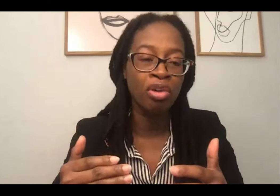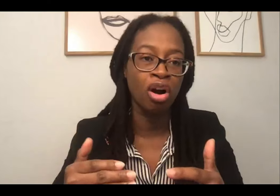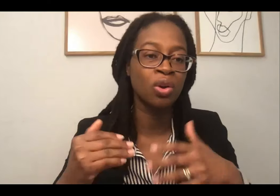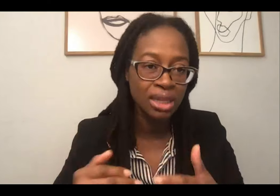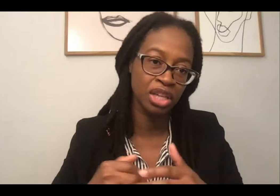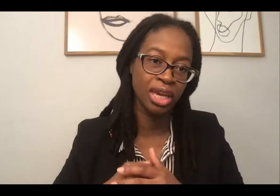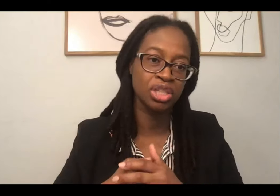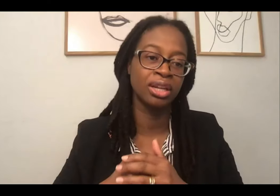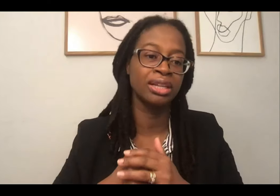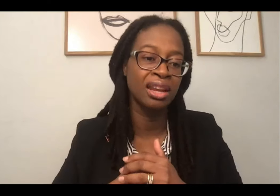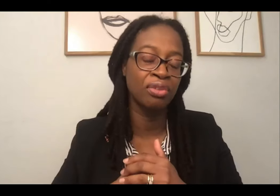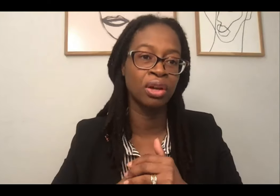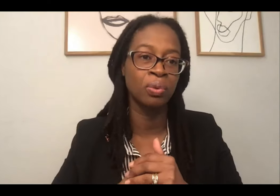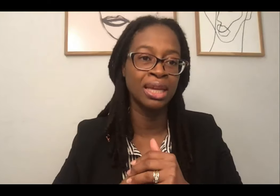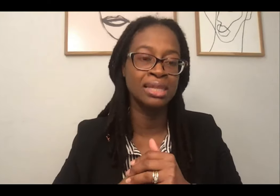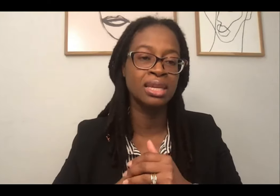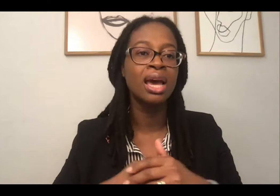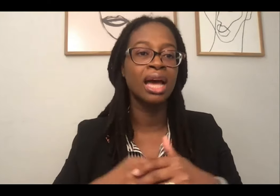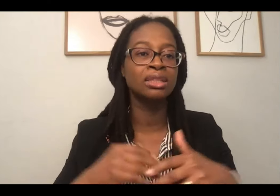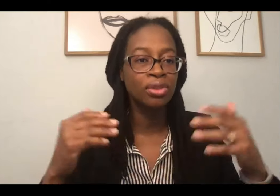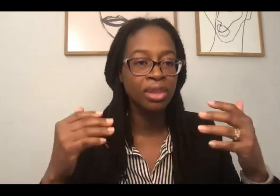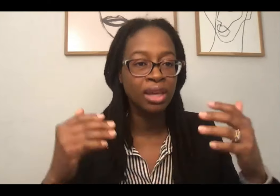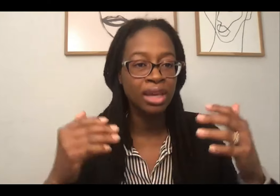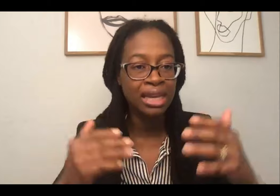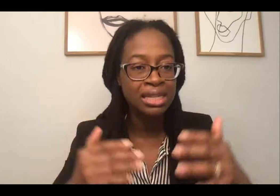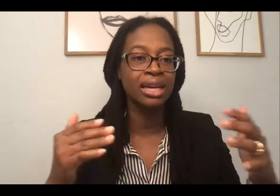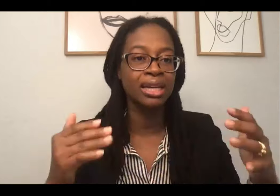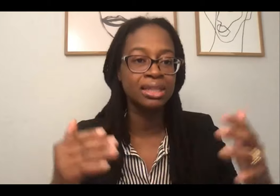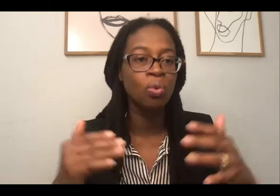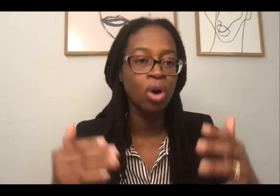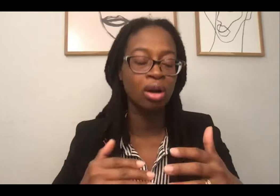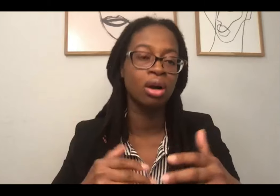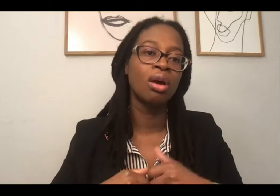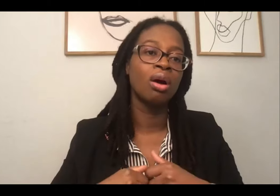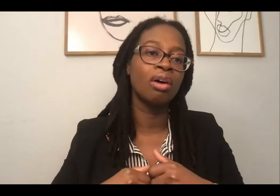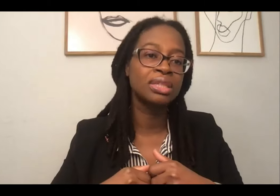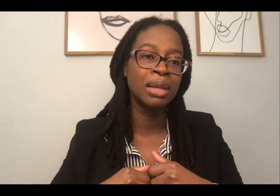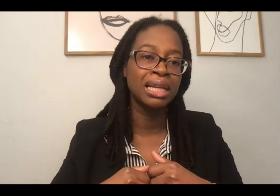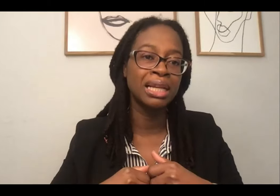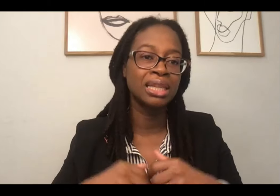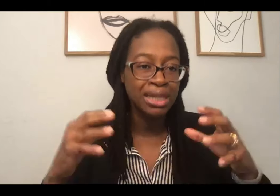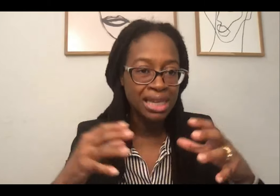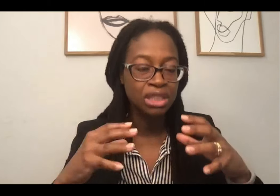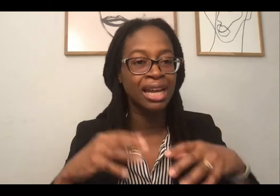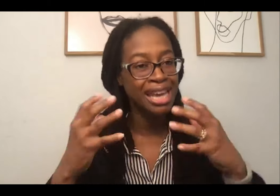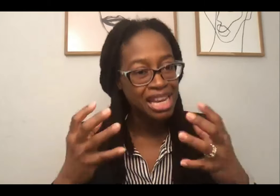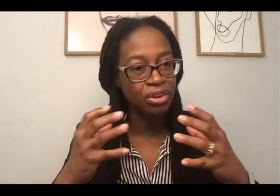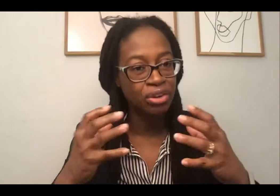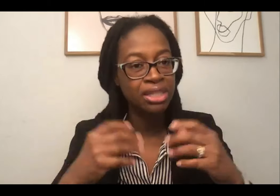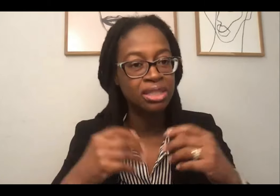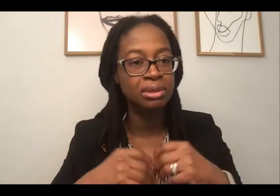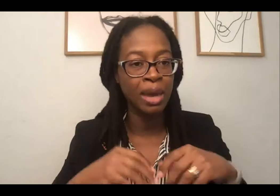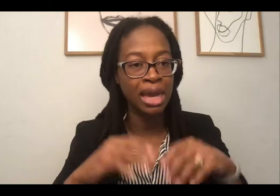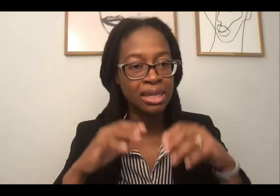of education, there are significant weaknesses. And so the intersecting work of disability will need to, in an integrative